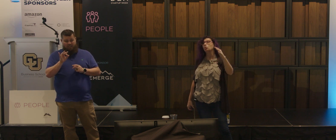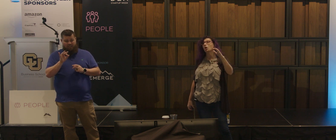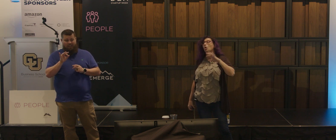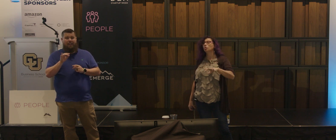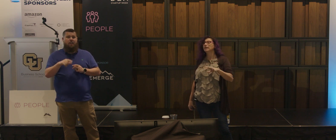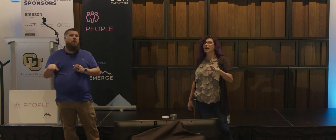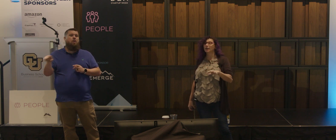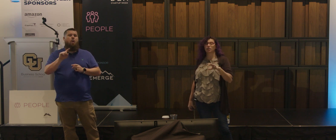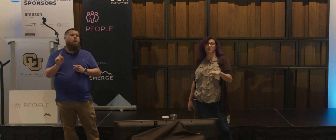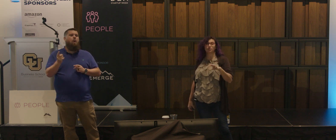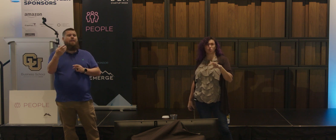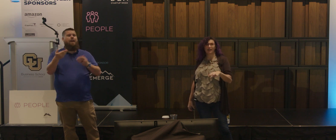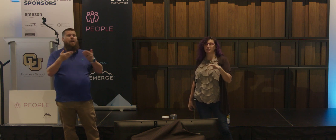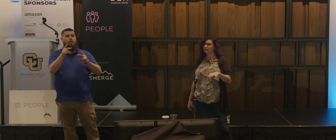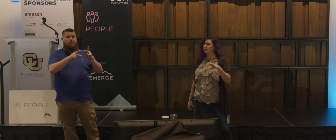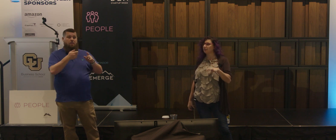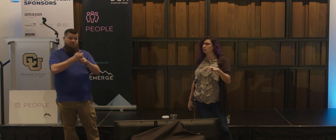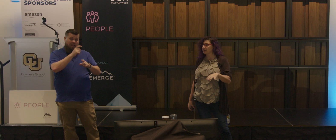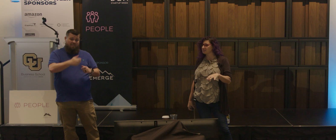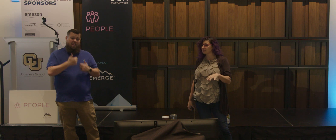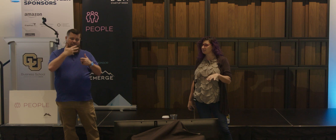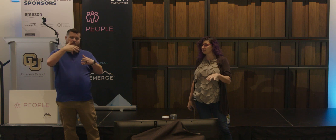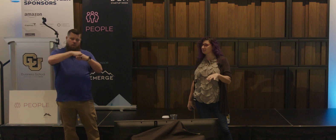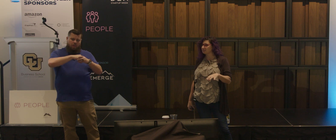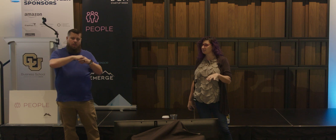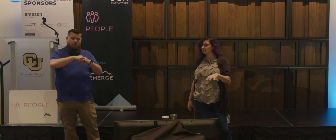if you are only hiring people who have to live within the US,